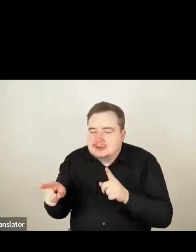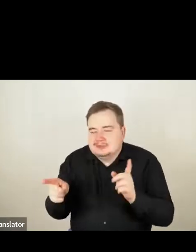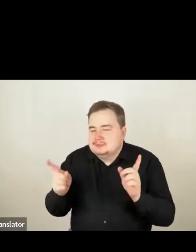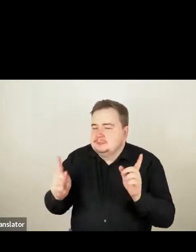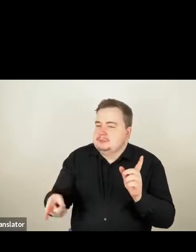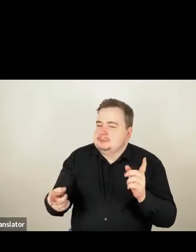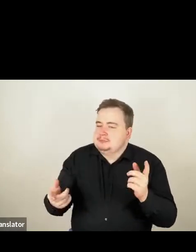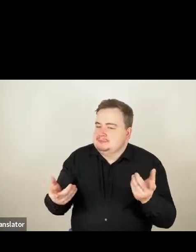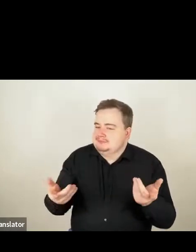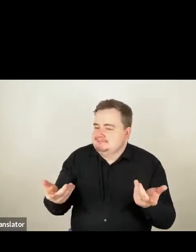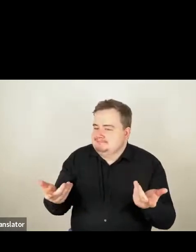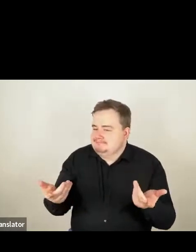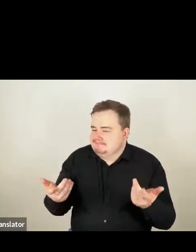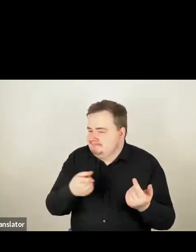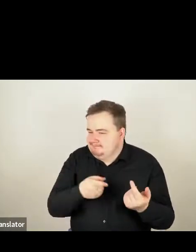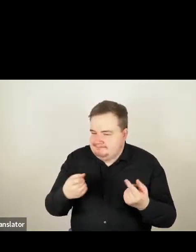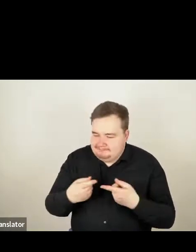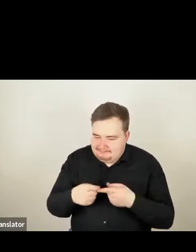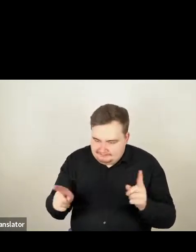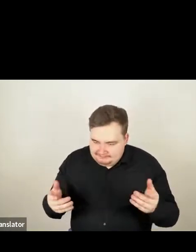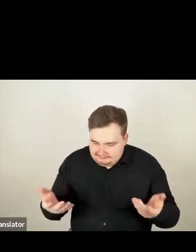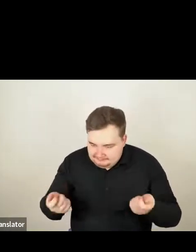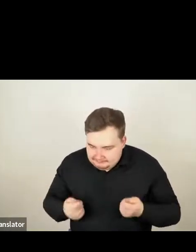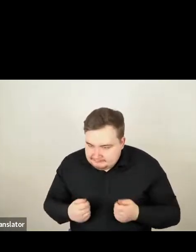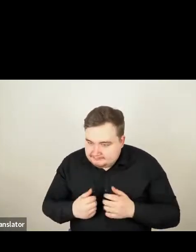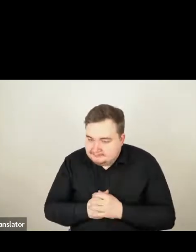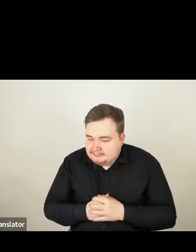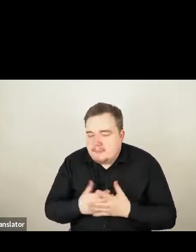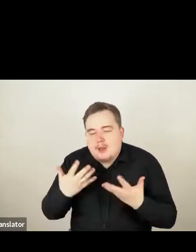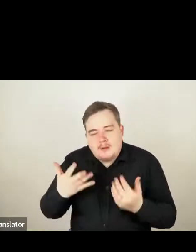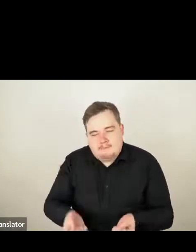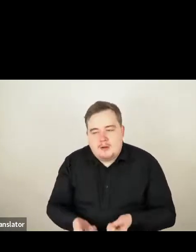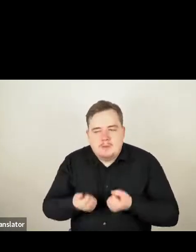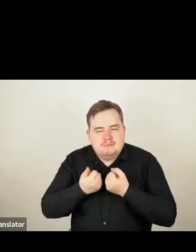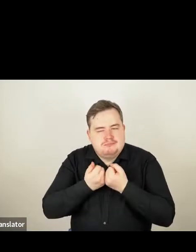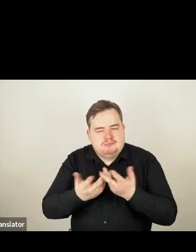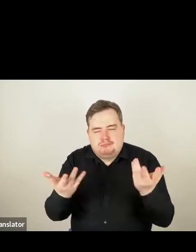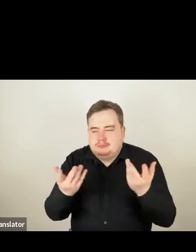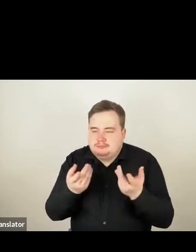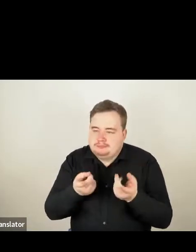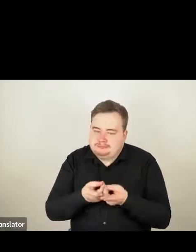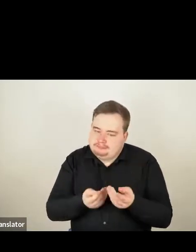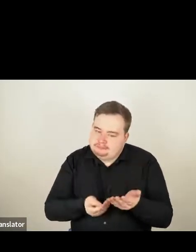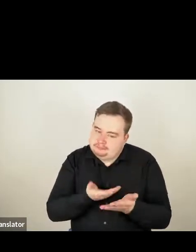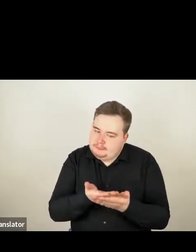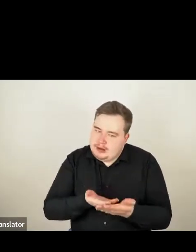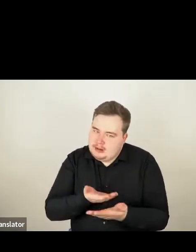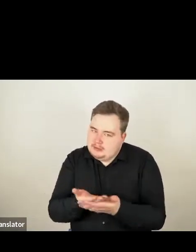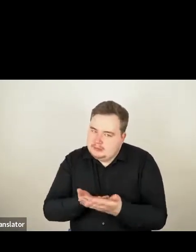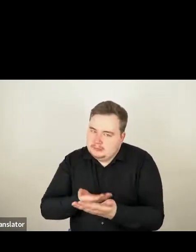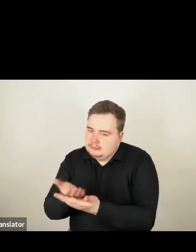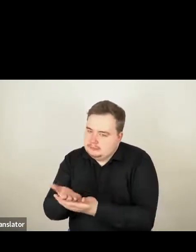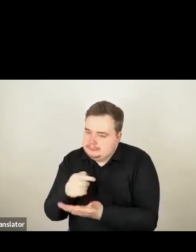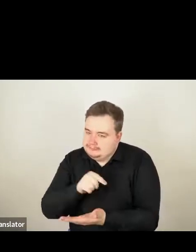ought to happen, a set of proposals, is not the way to do it. It really has to be